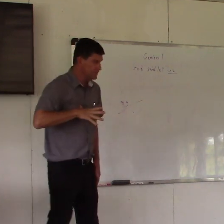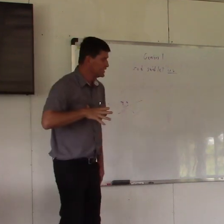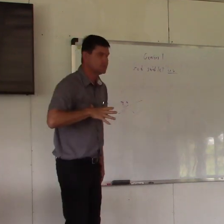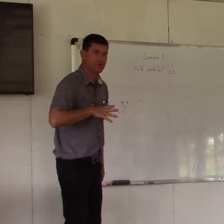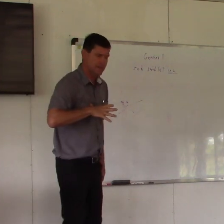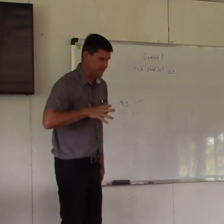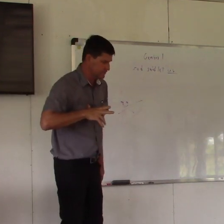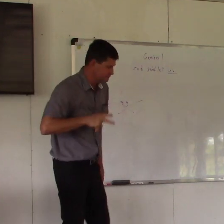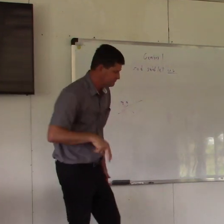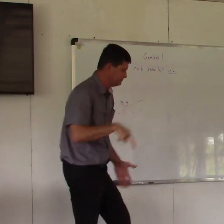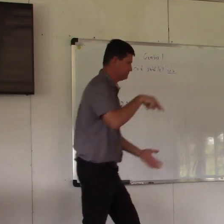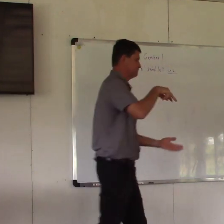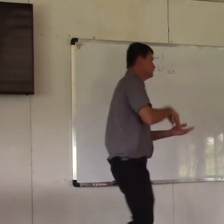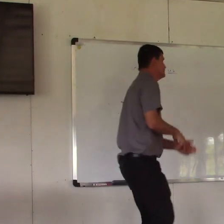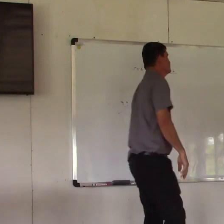these three men,